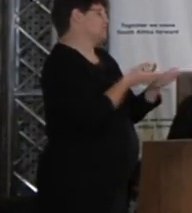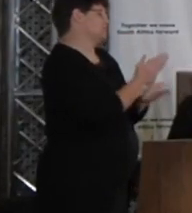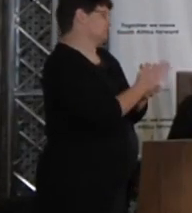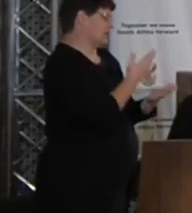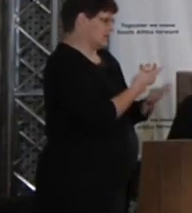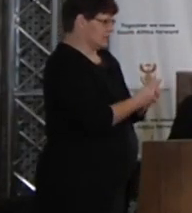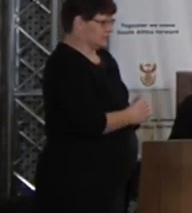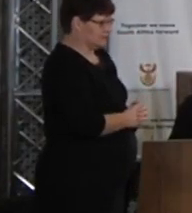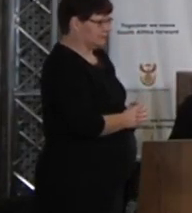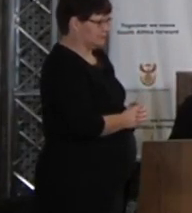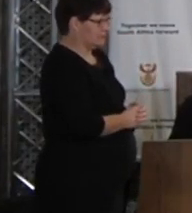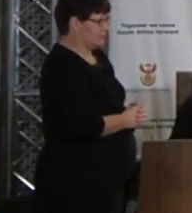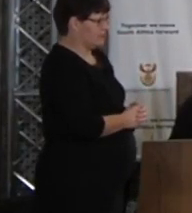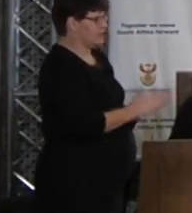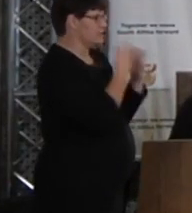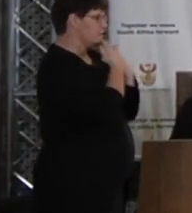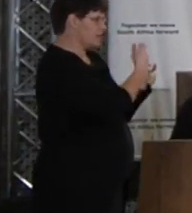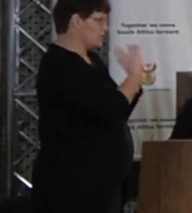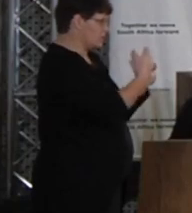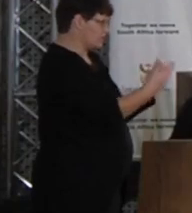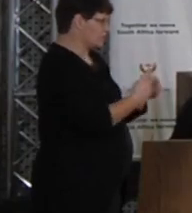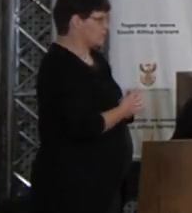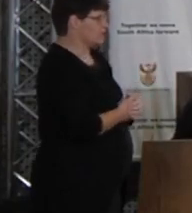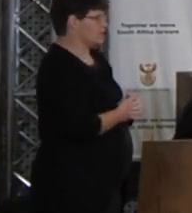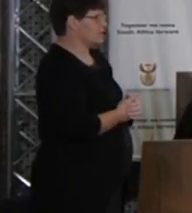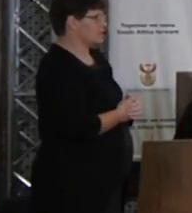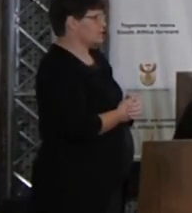Sibonge kakhulu ngqongqoshe